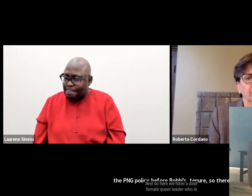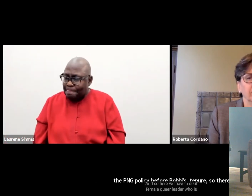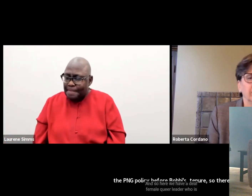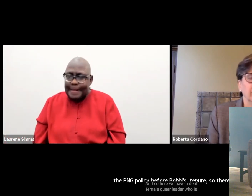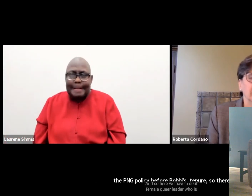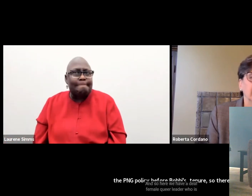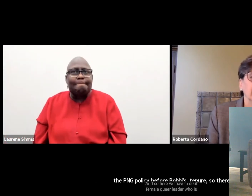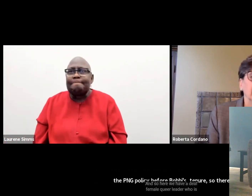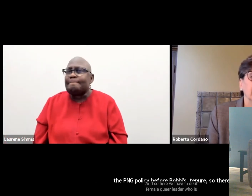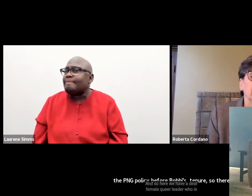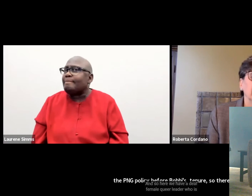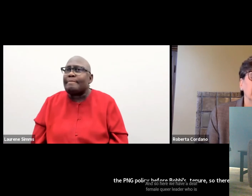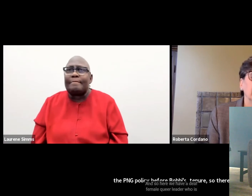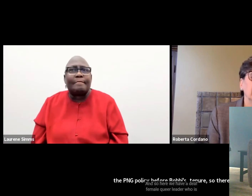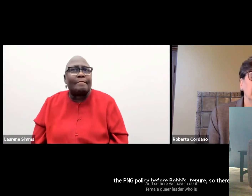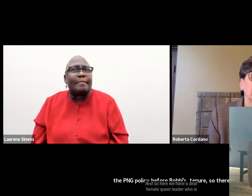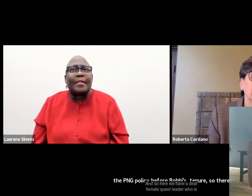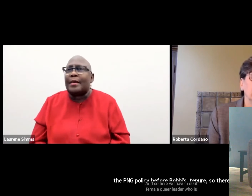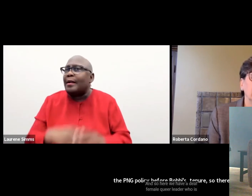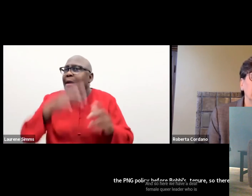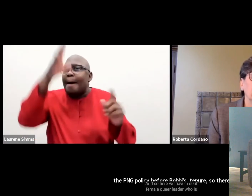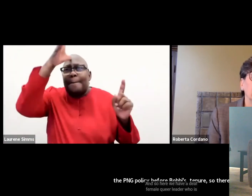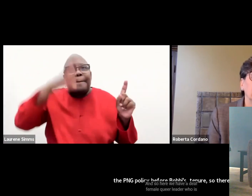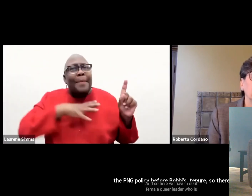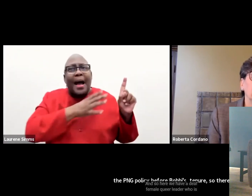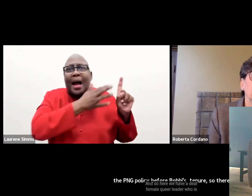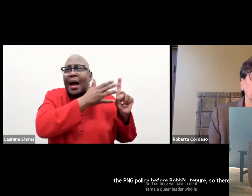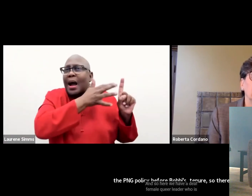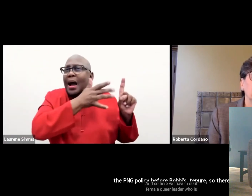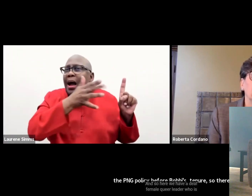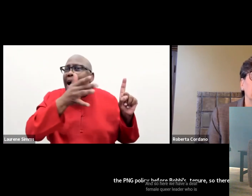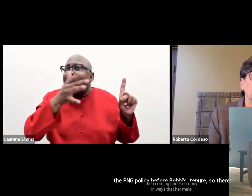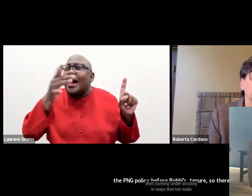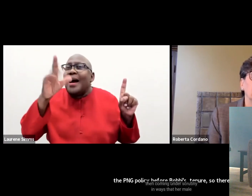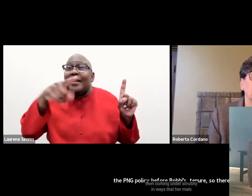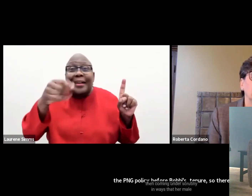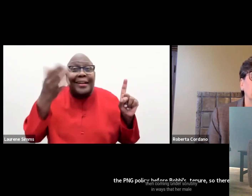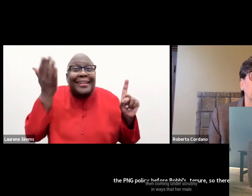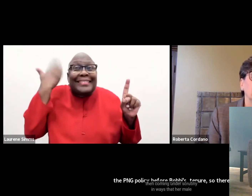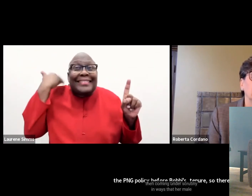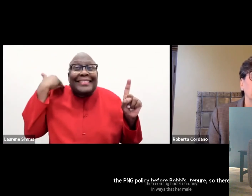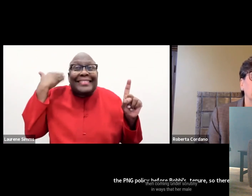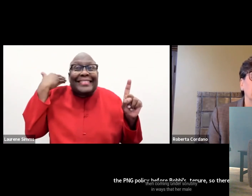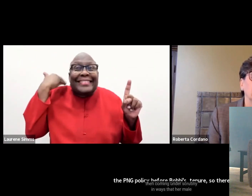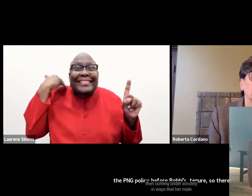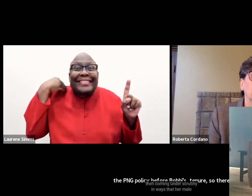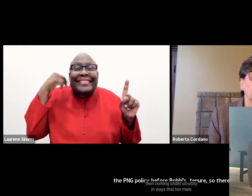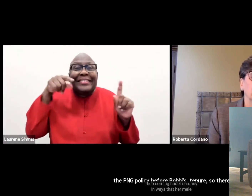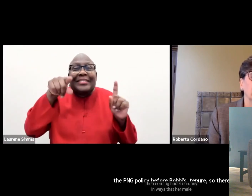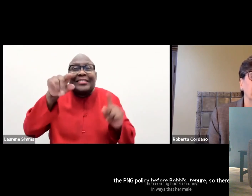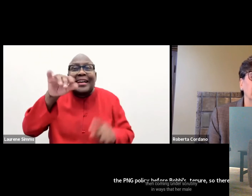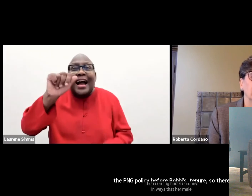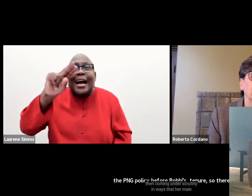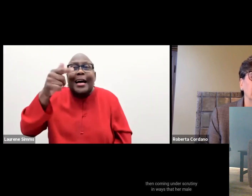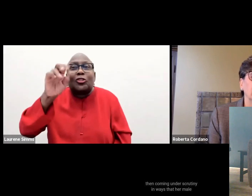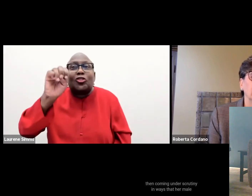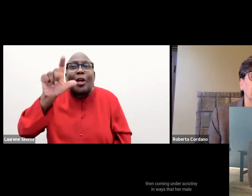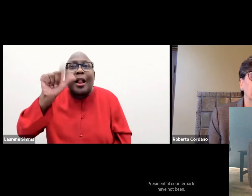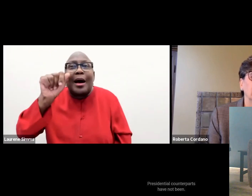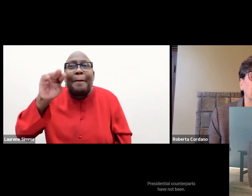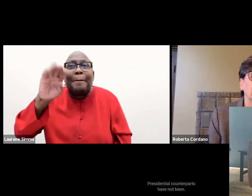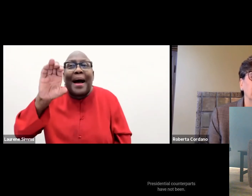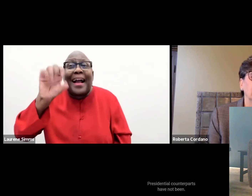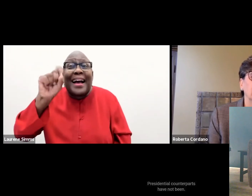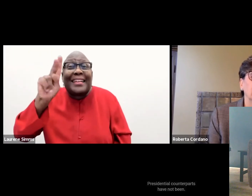So here I present to you Bobby, who is a deaf woman and that is queer, and that she has come